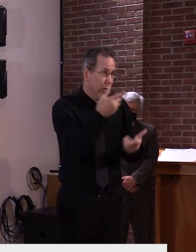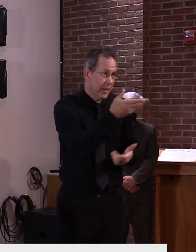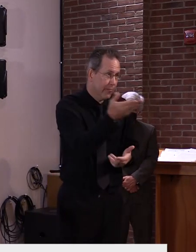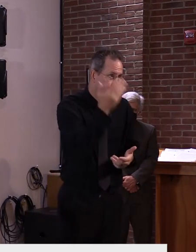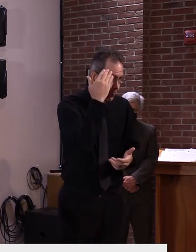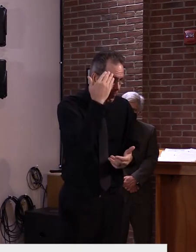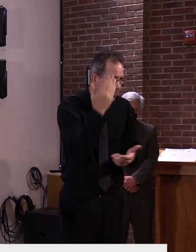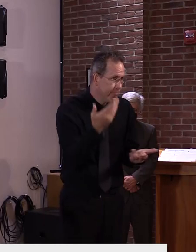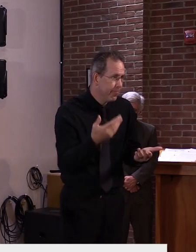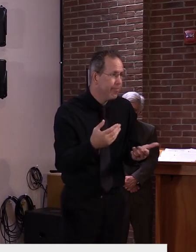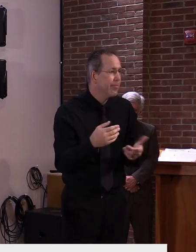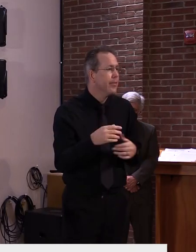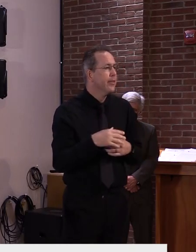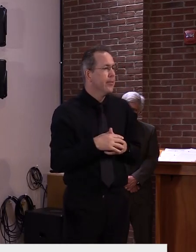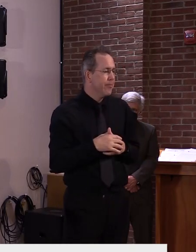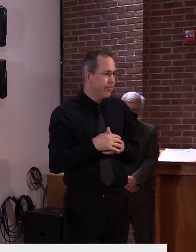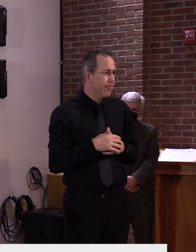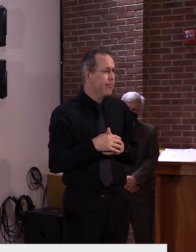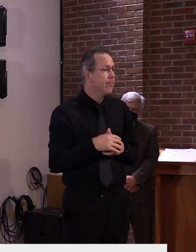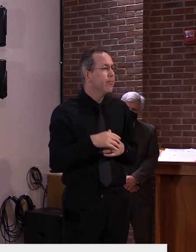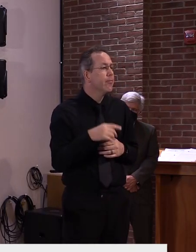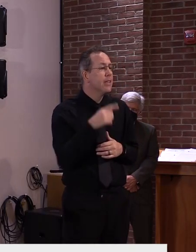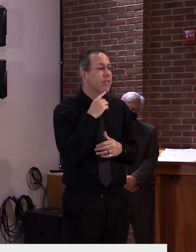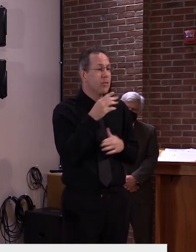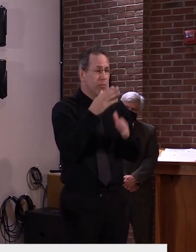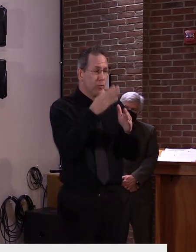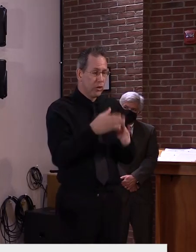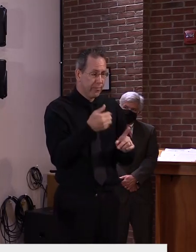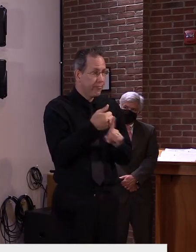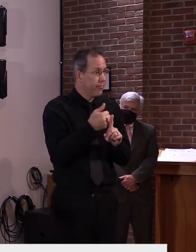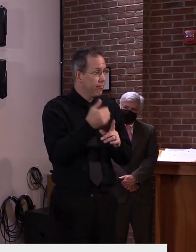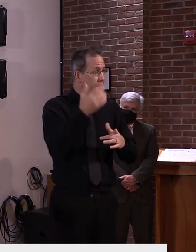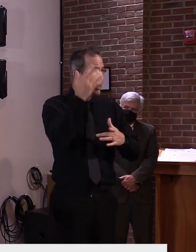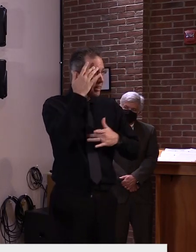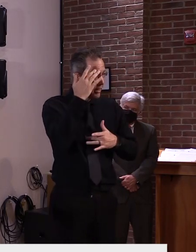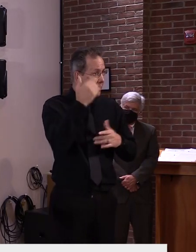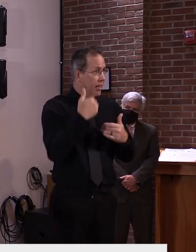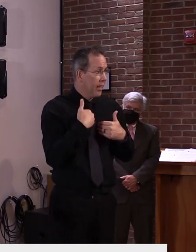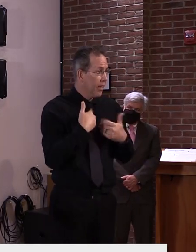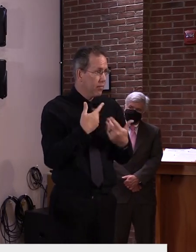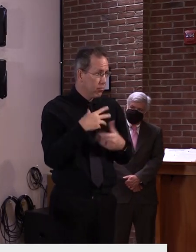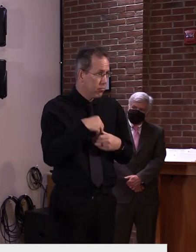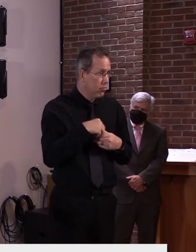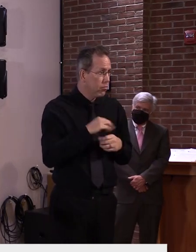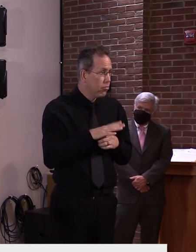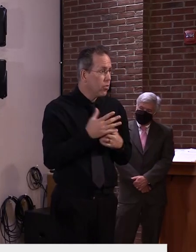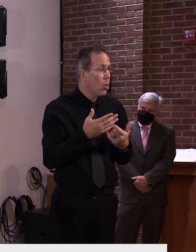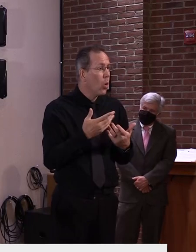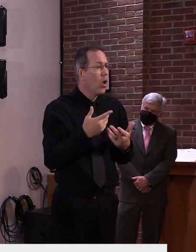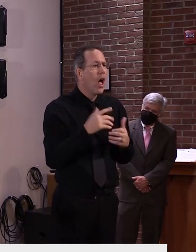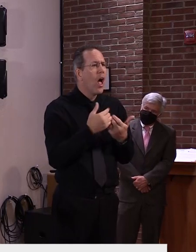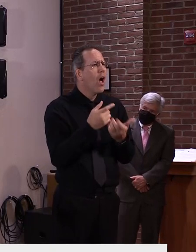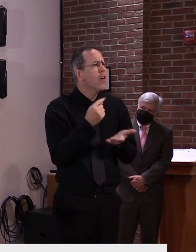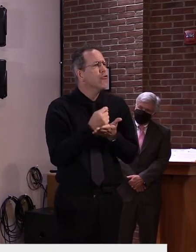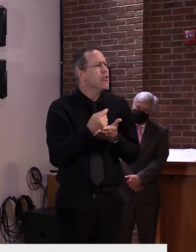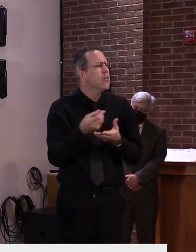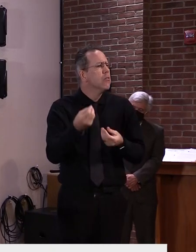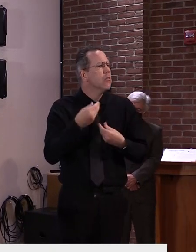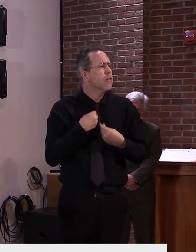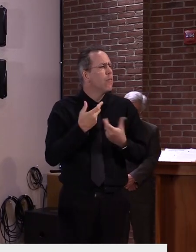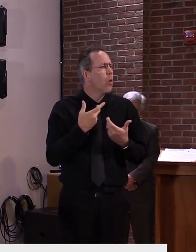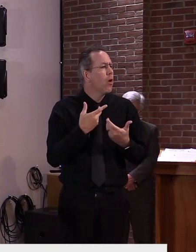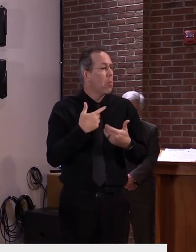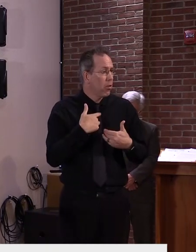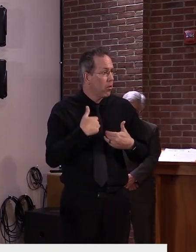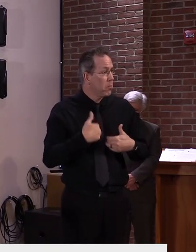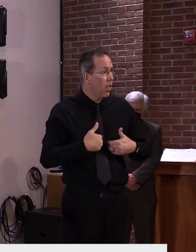the management of an ill patient with COVID has evolved. And there are actually,